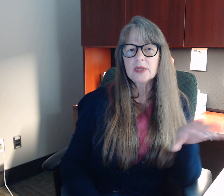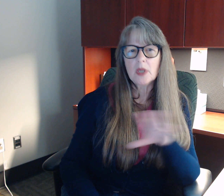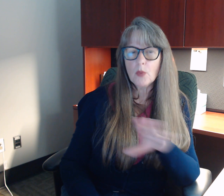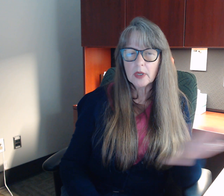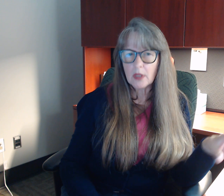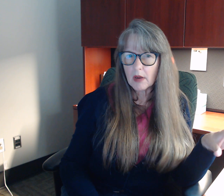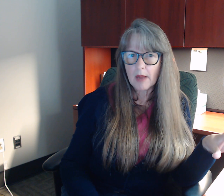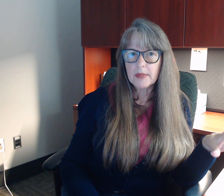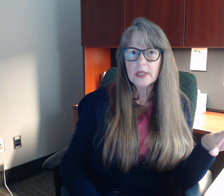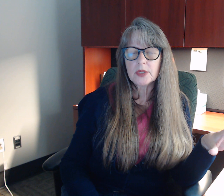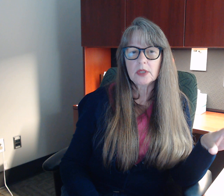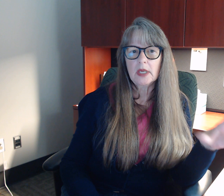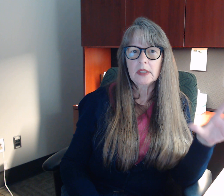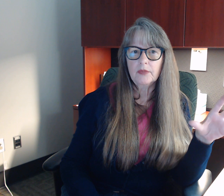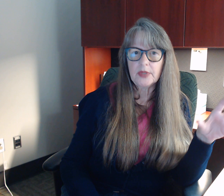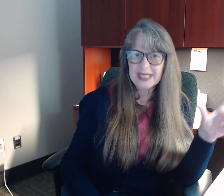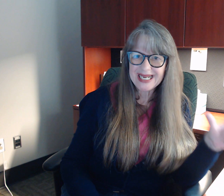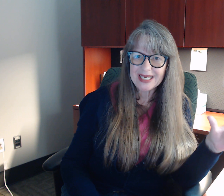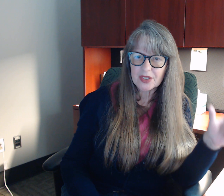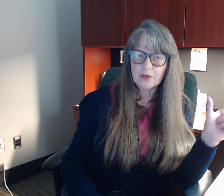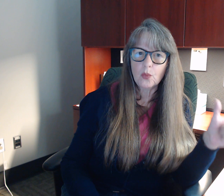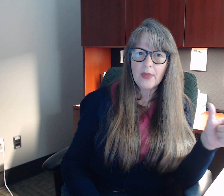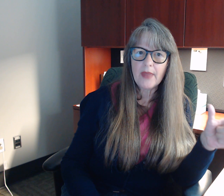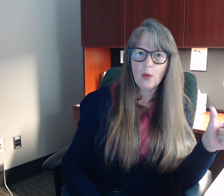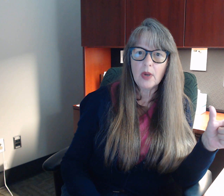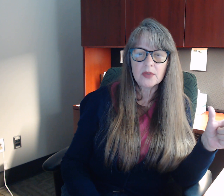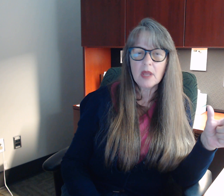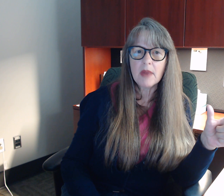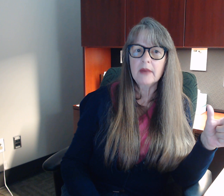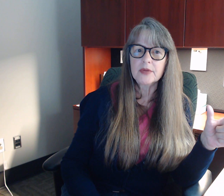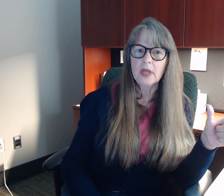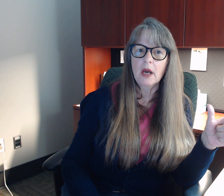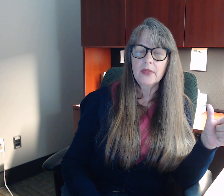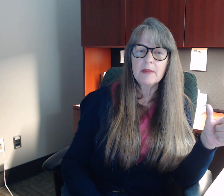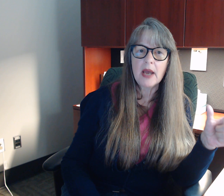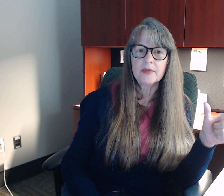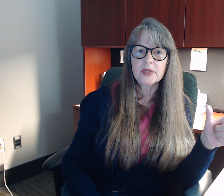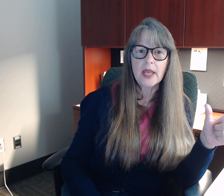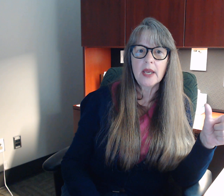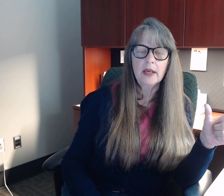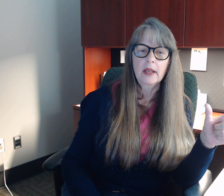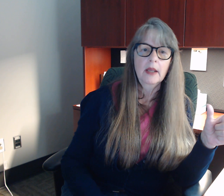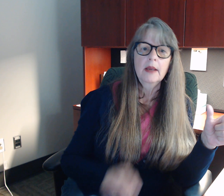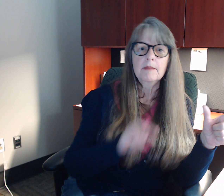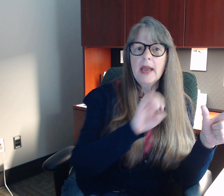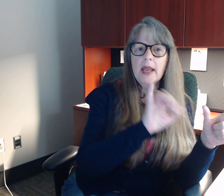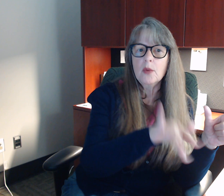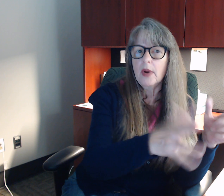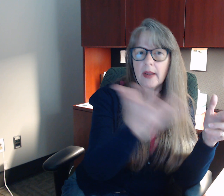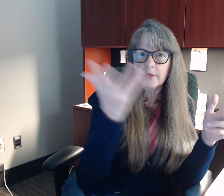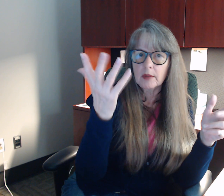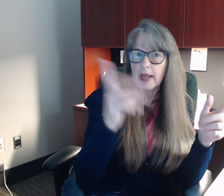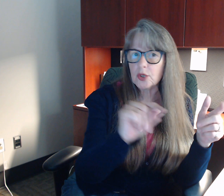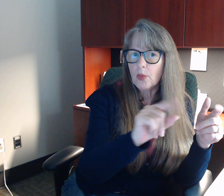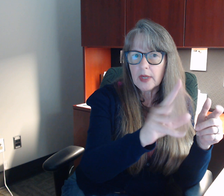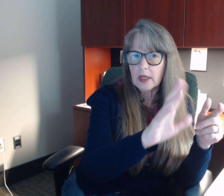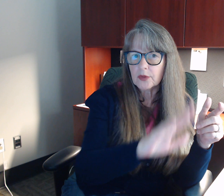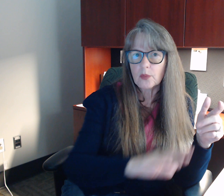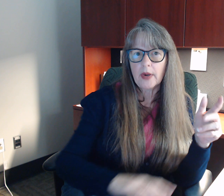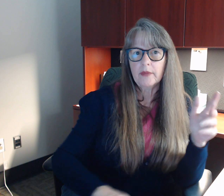somewhere along I missed the tense of when that was, and they might have said May 20th or whatever. They